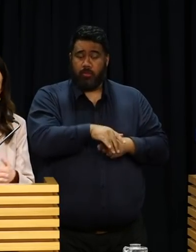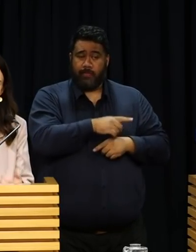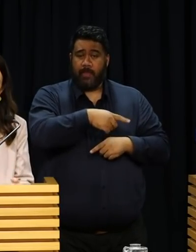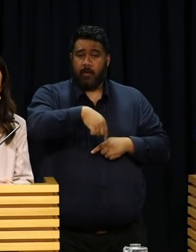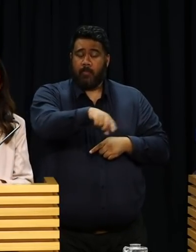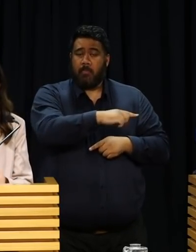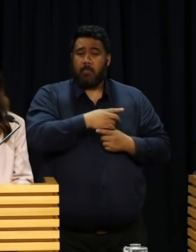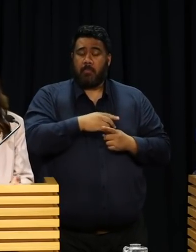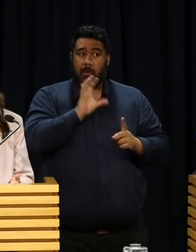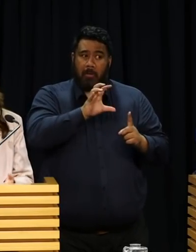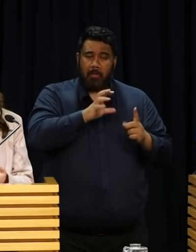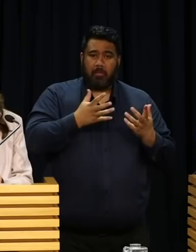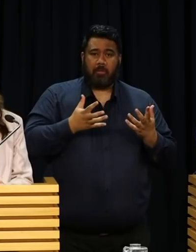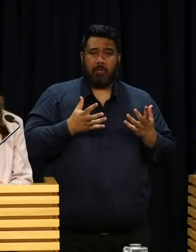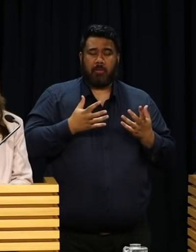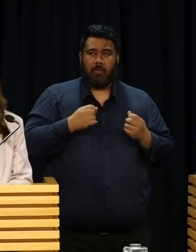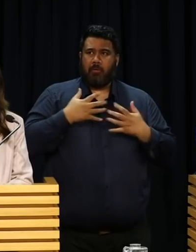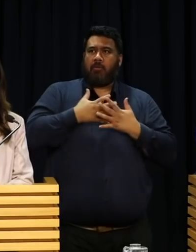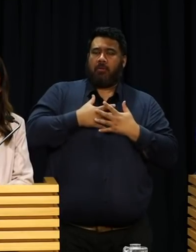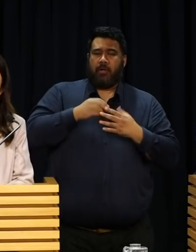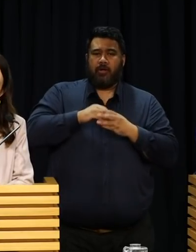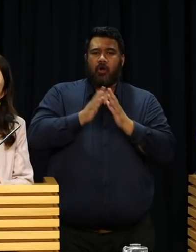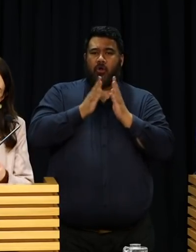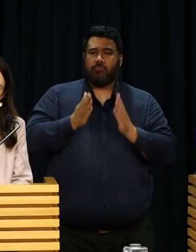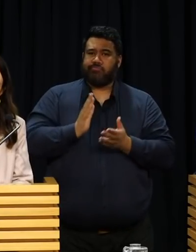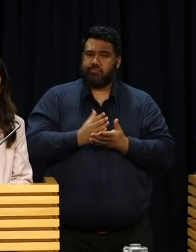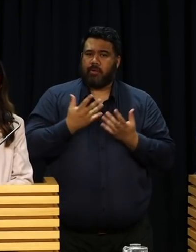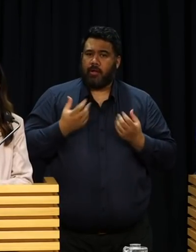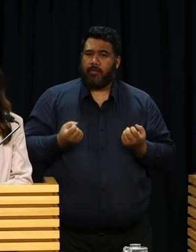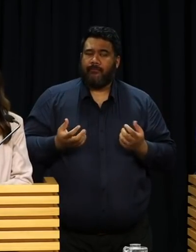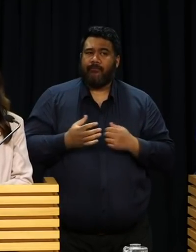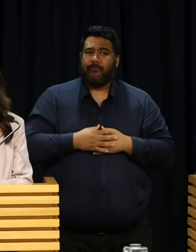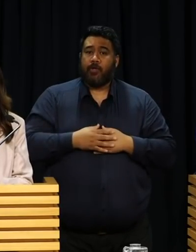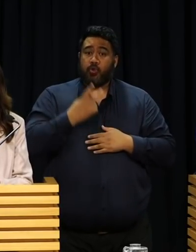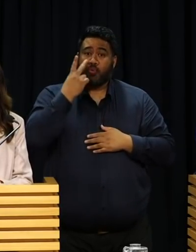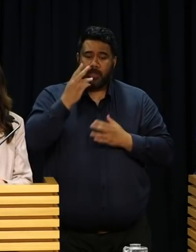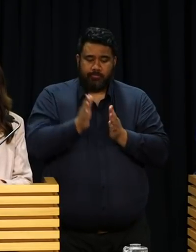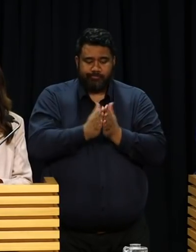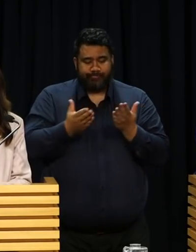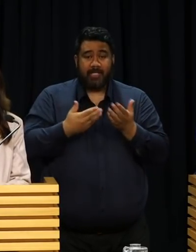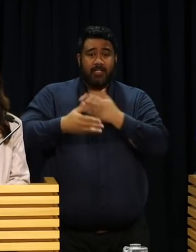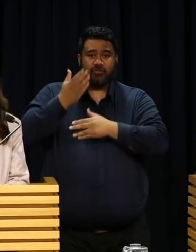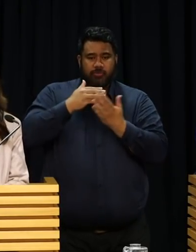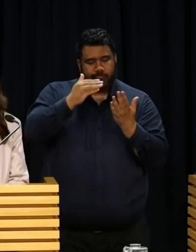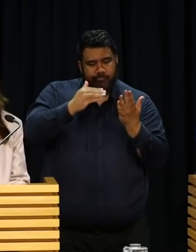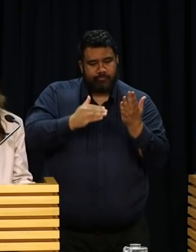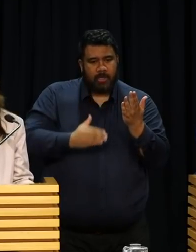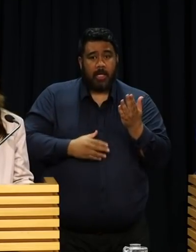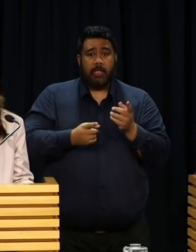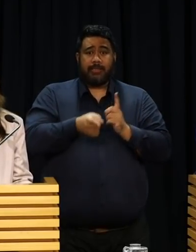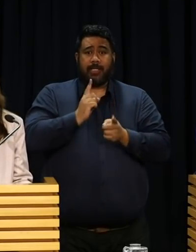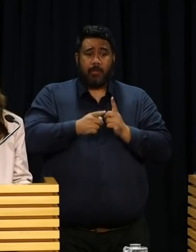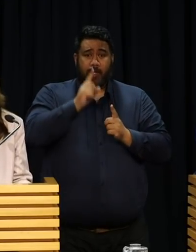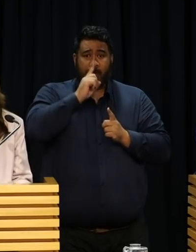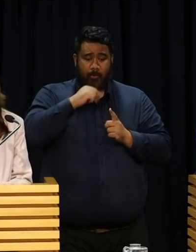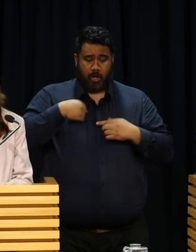that really terrorised people in their homes. You'll read in some of the history that some people were before the courts dressed in